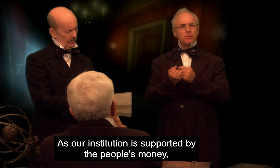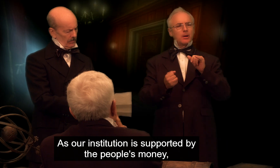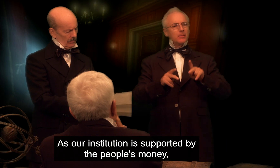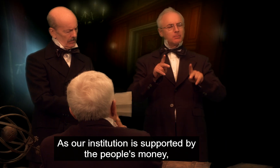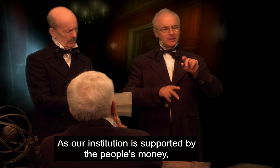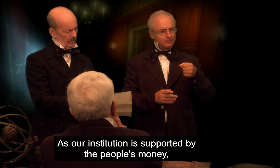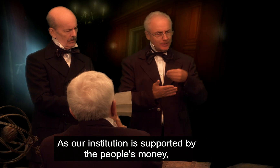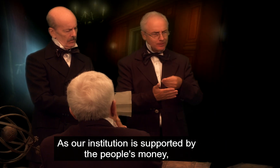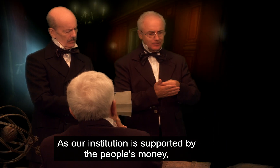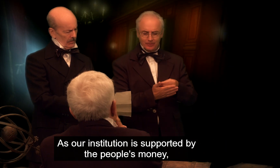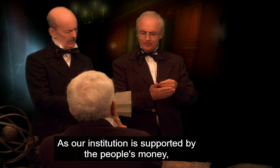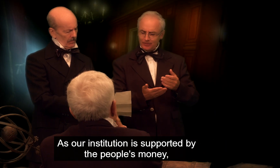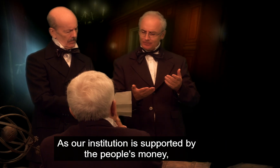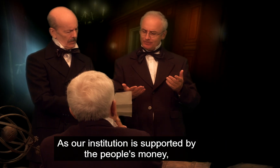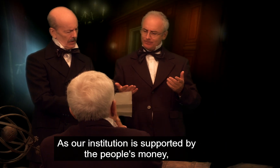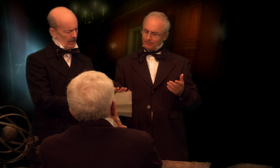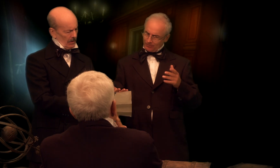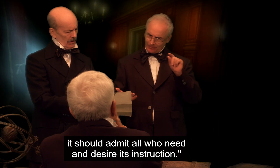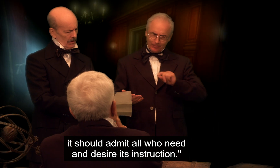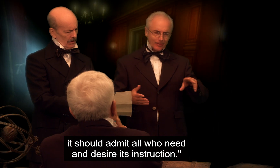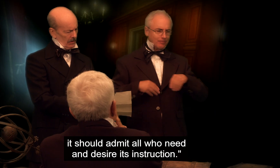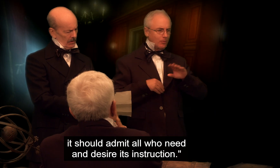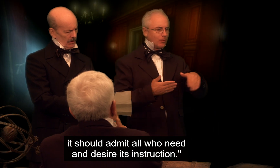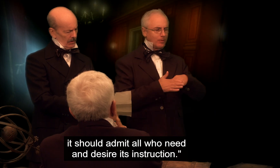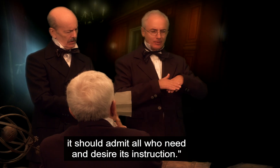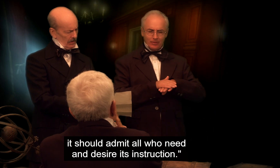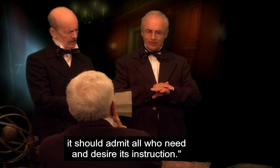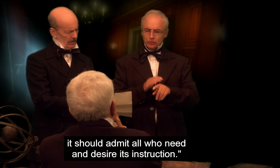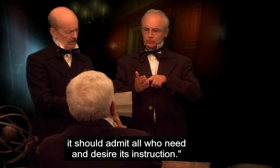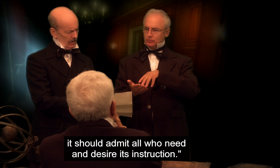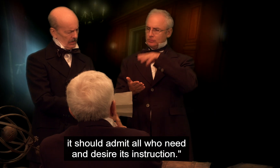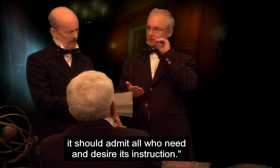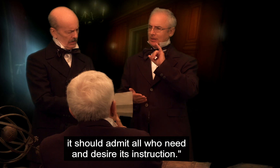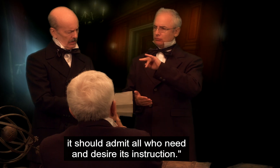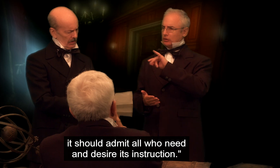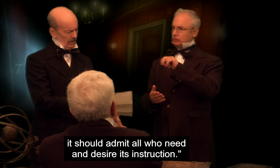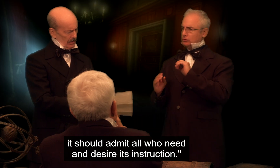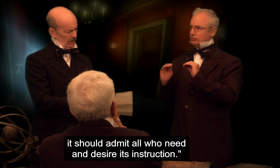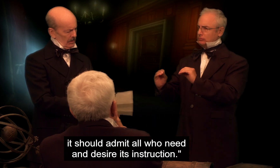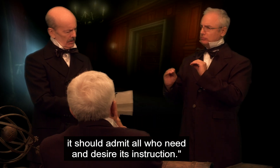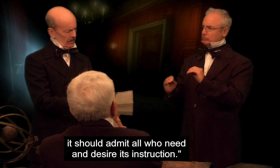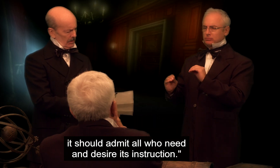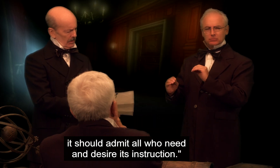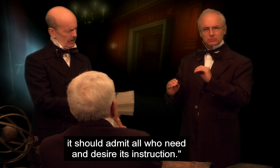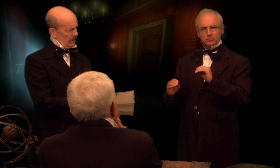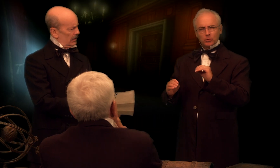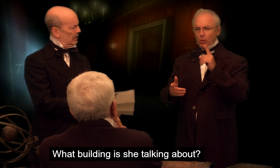by the people's money, it should admit all who need and desire its instruction. What